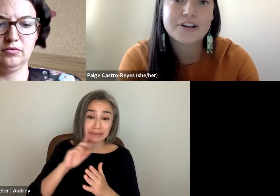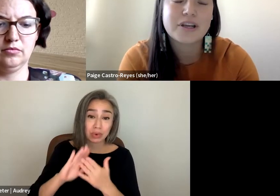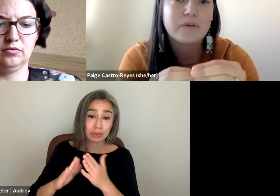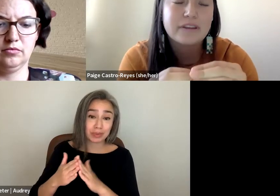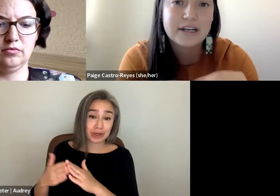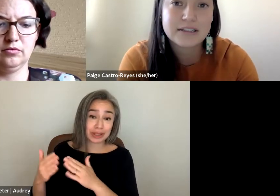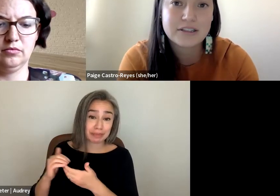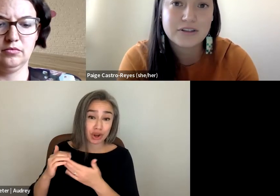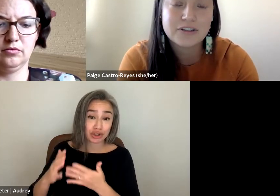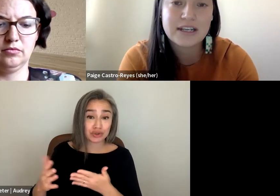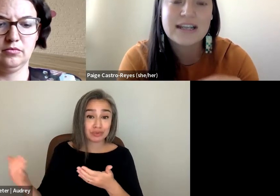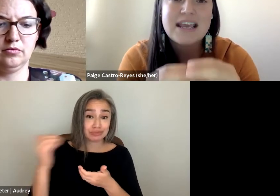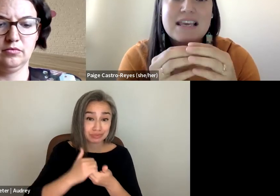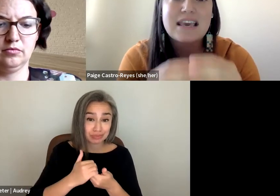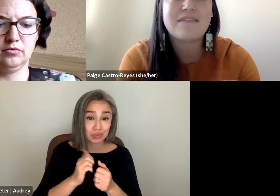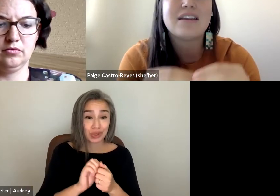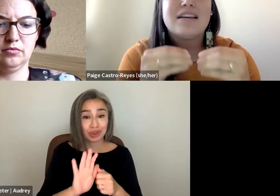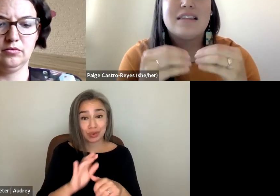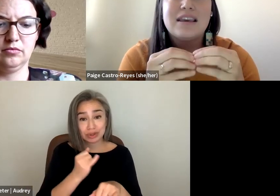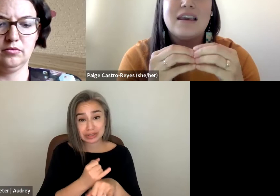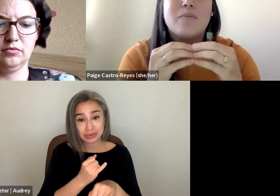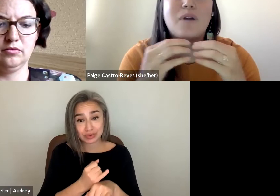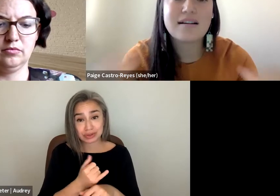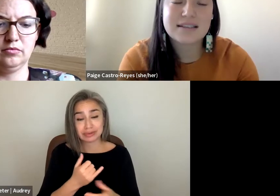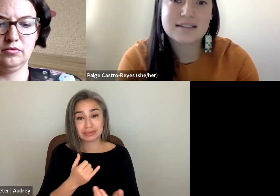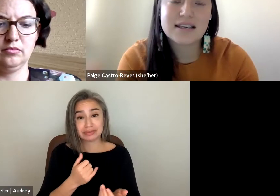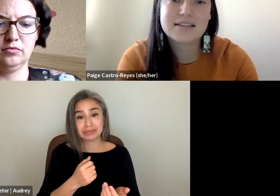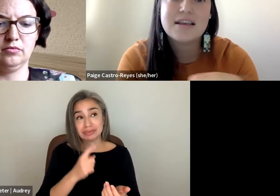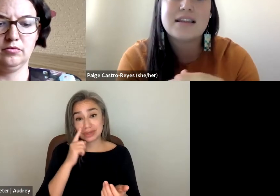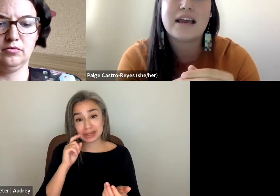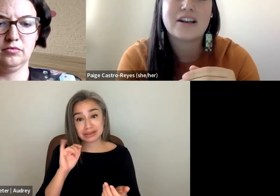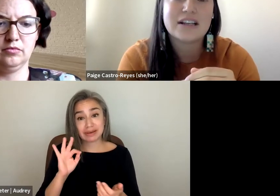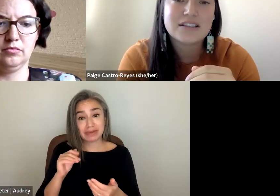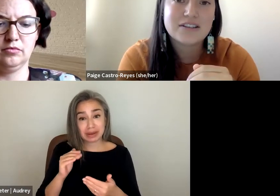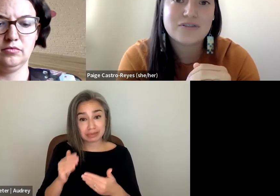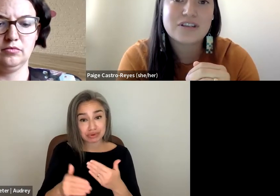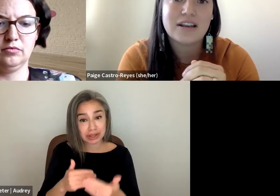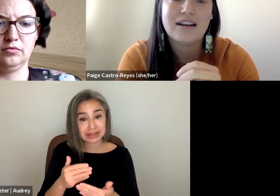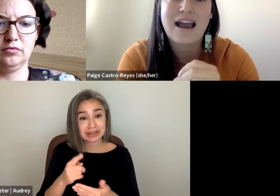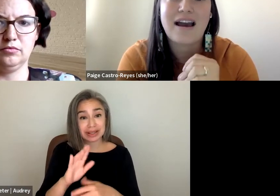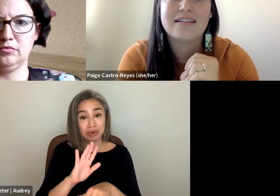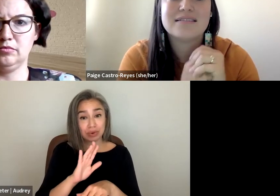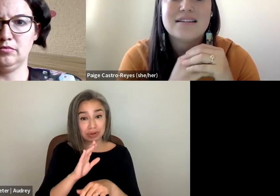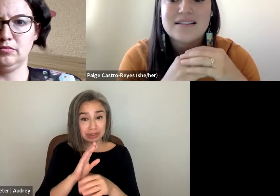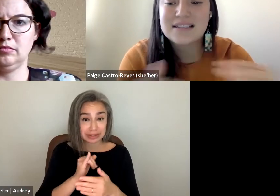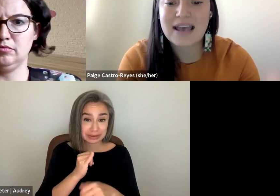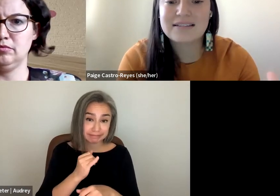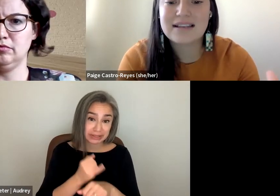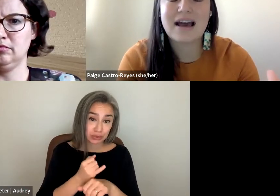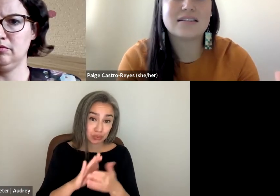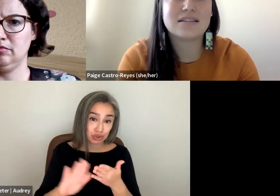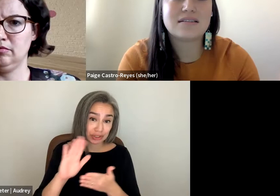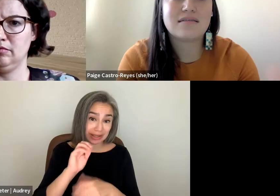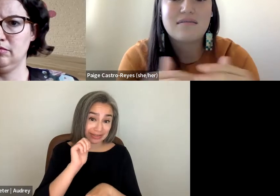in partnership with your institution, given the processes that your institution has